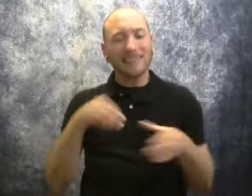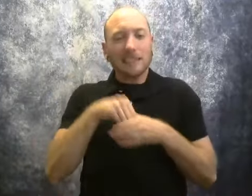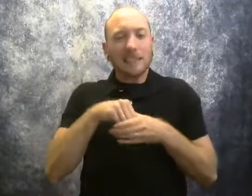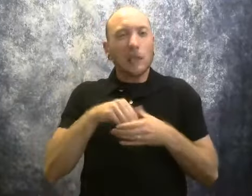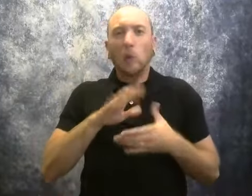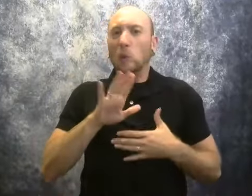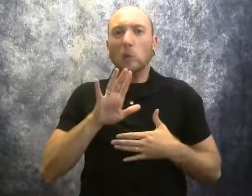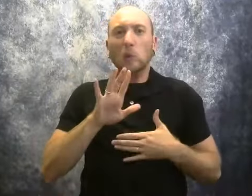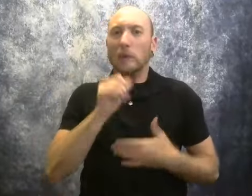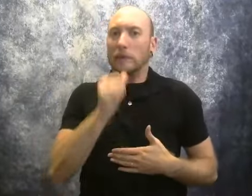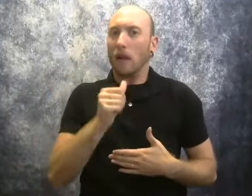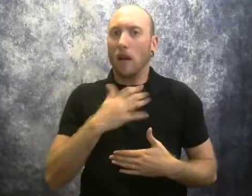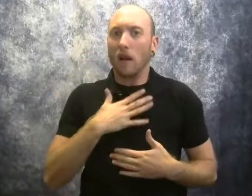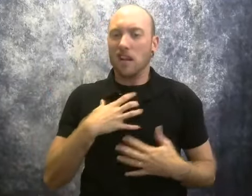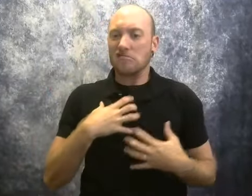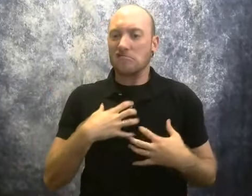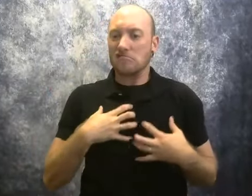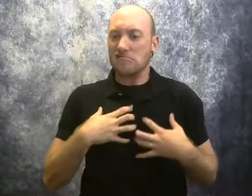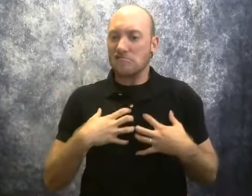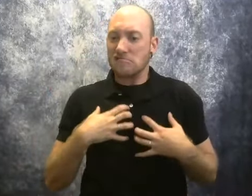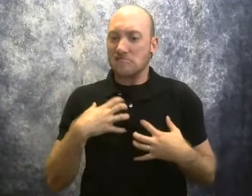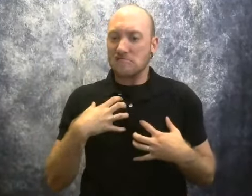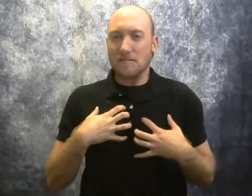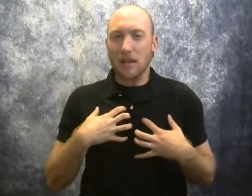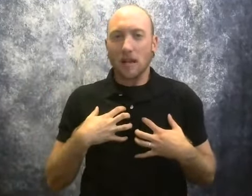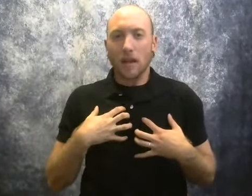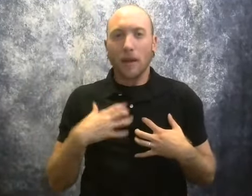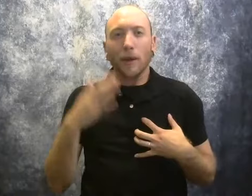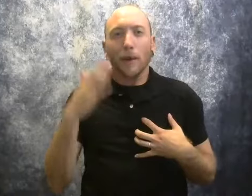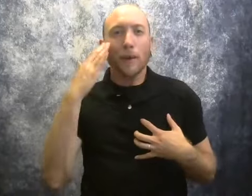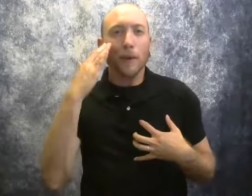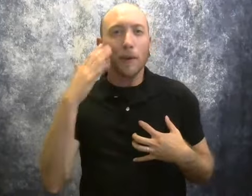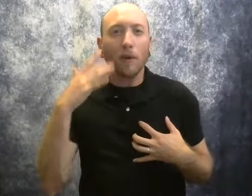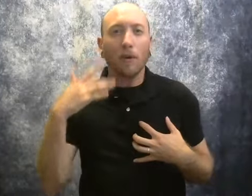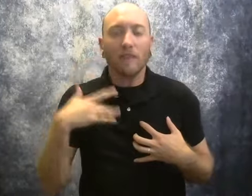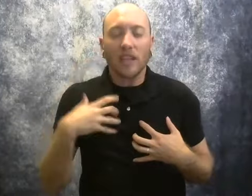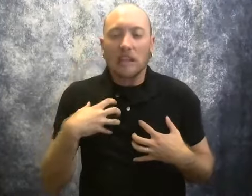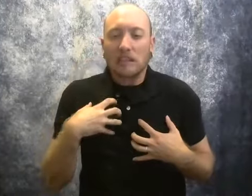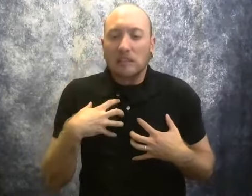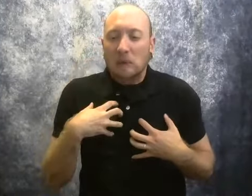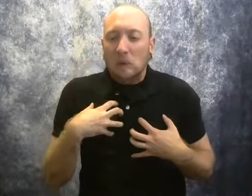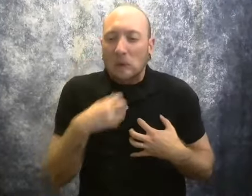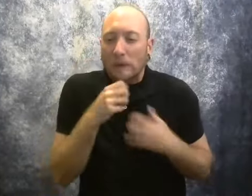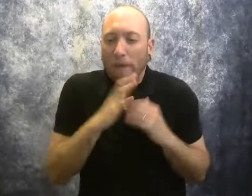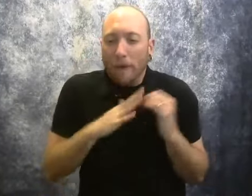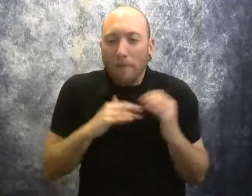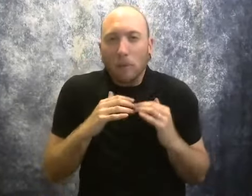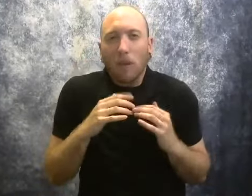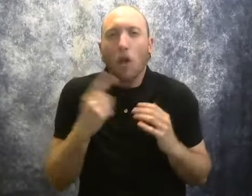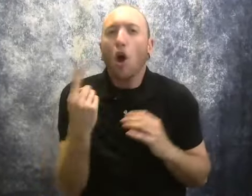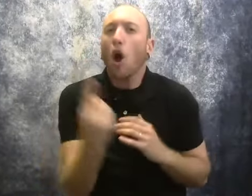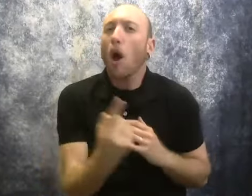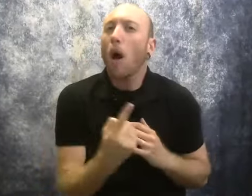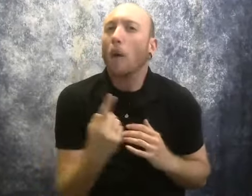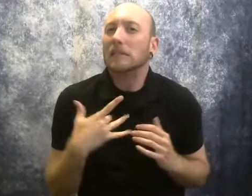charge of oneself. But of course, internally, the old mental torment, that lack of self-belief or